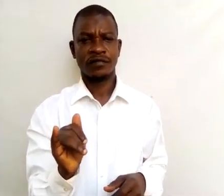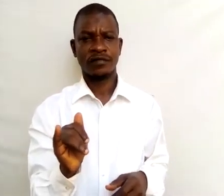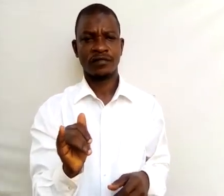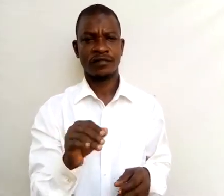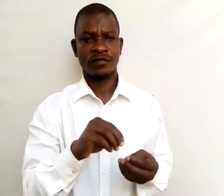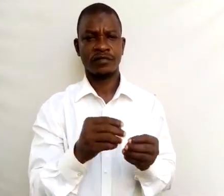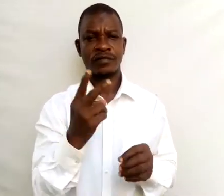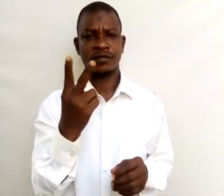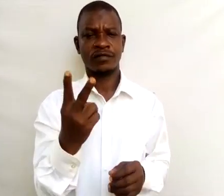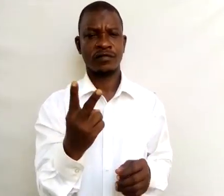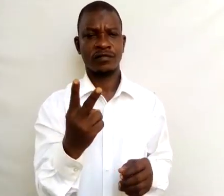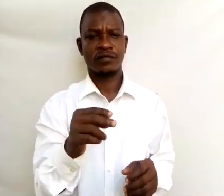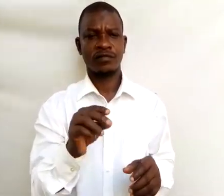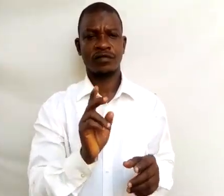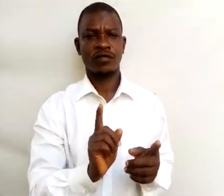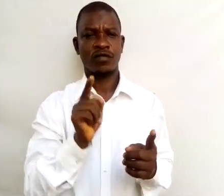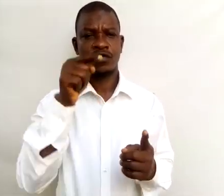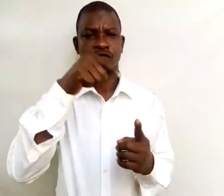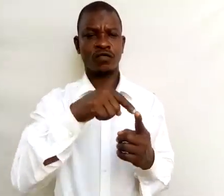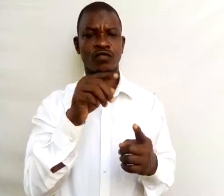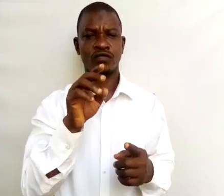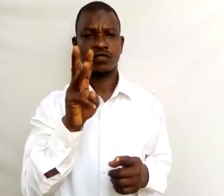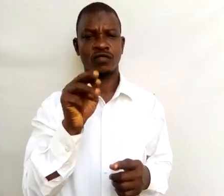Number 2, onto mapping.